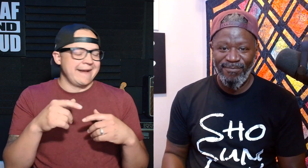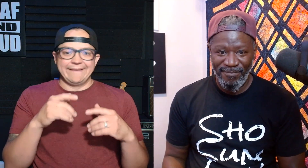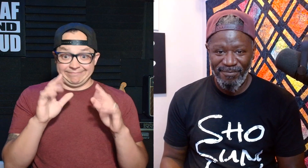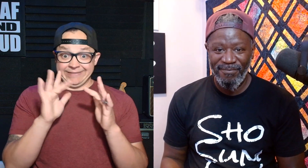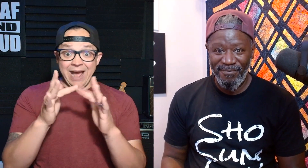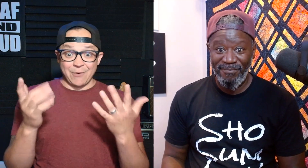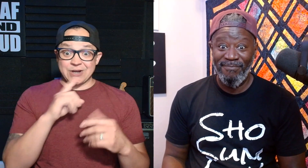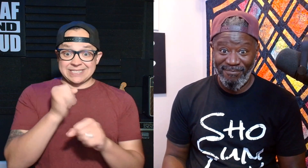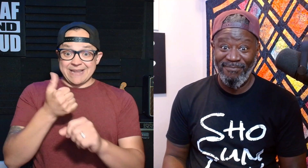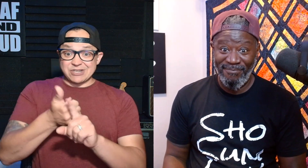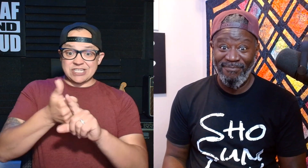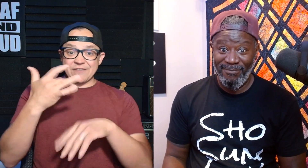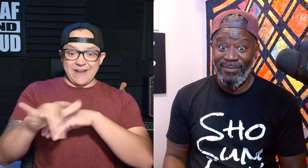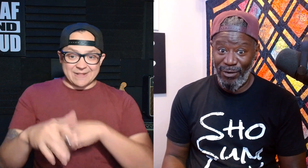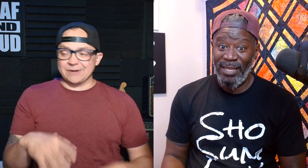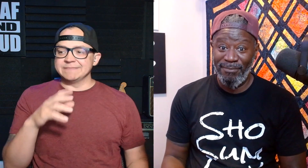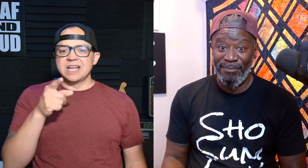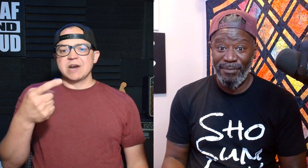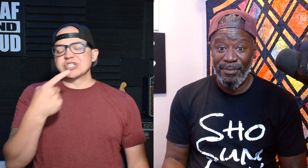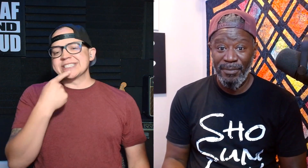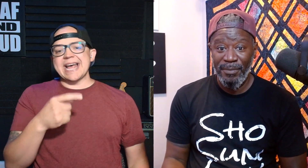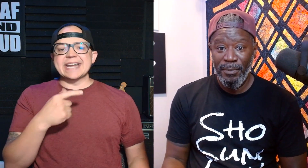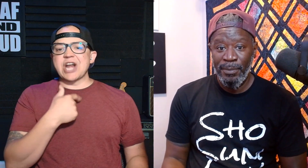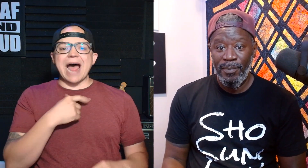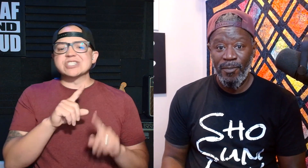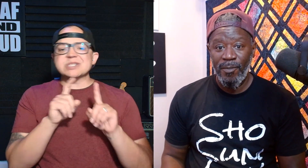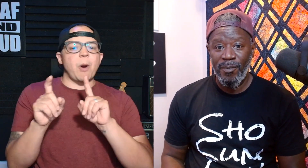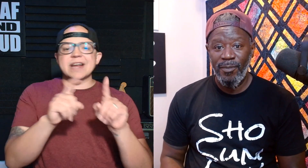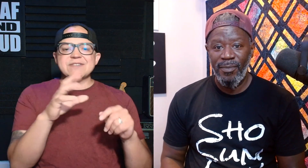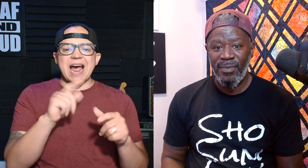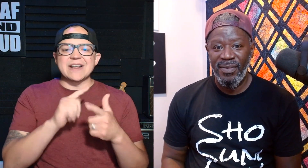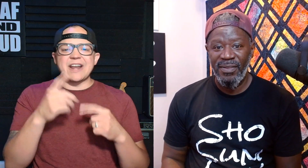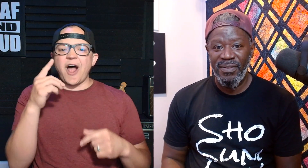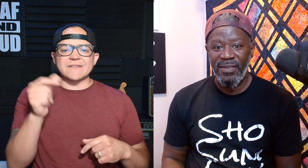you network is making yourself available. Right. Well, she said, I was just